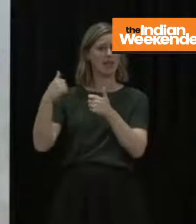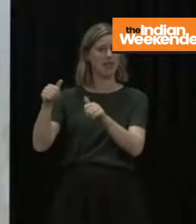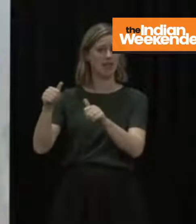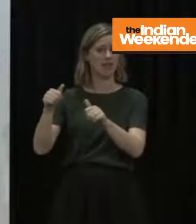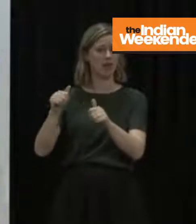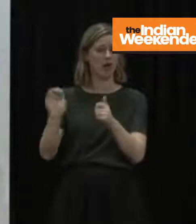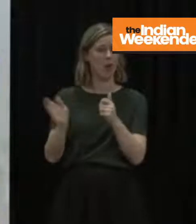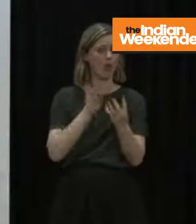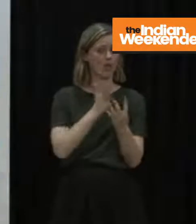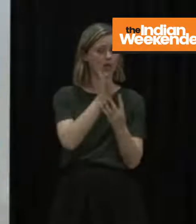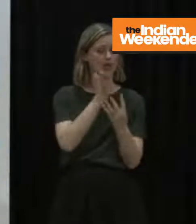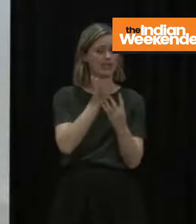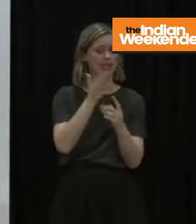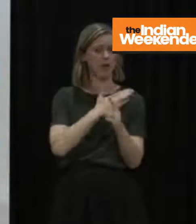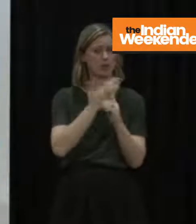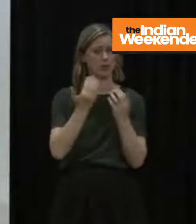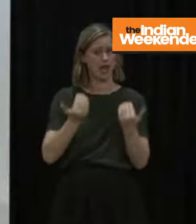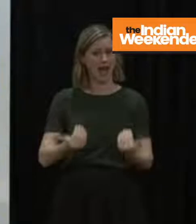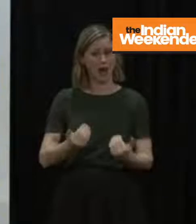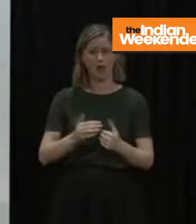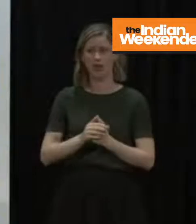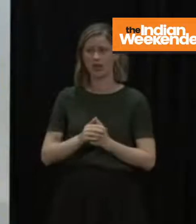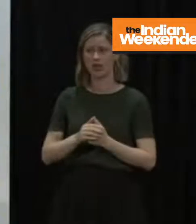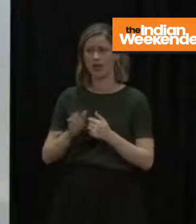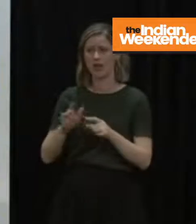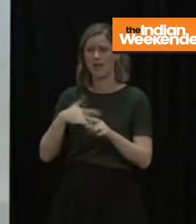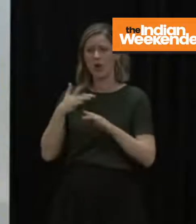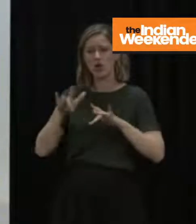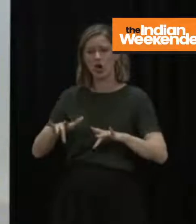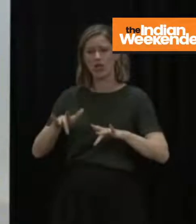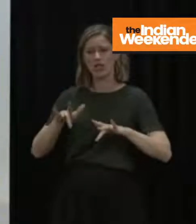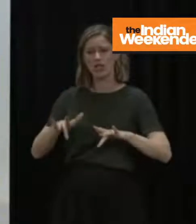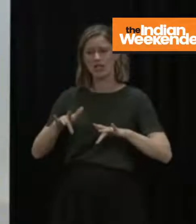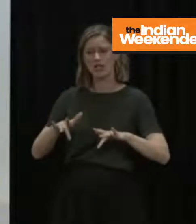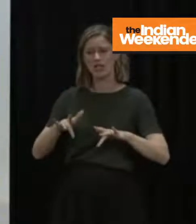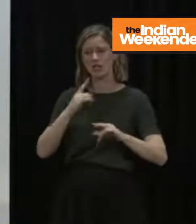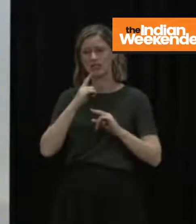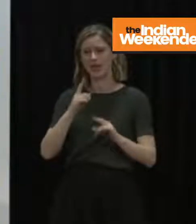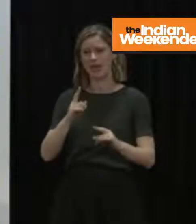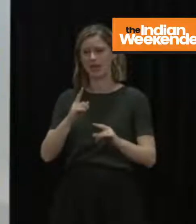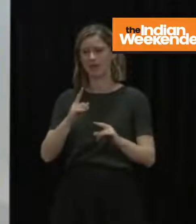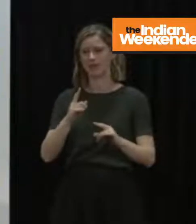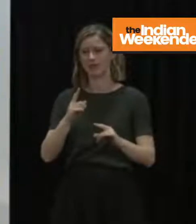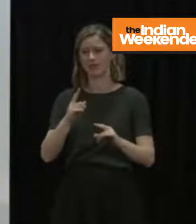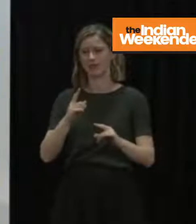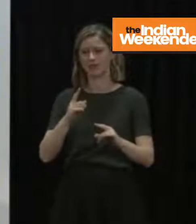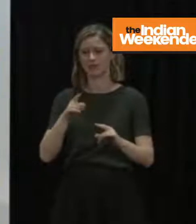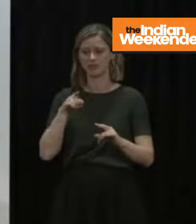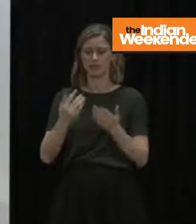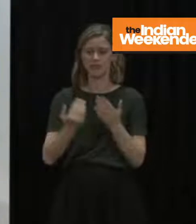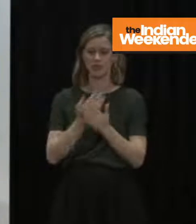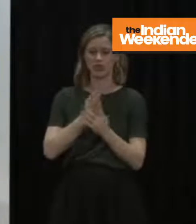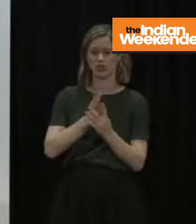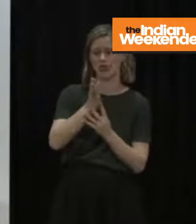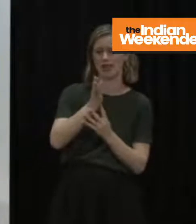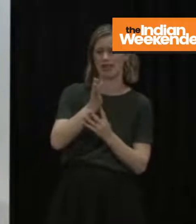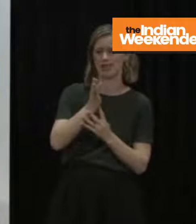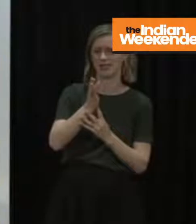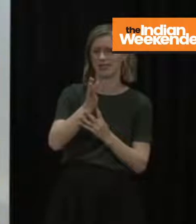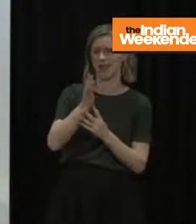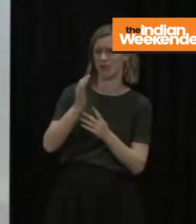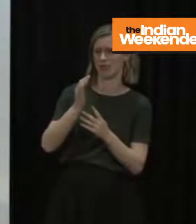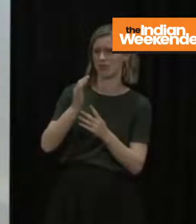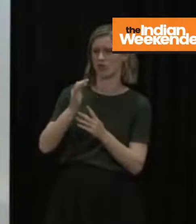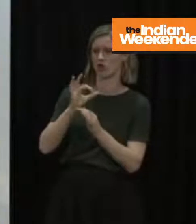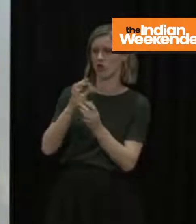against the variants up to now. That's right. I don't believe we're yet at a point where you could conclusively say anything about this new variant in that respect.